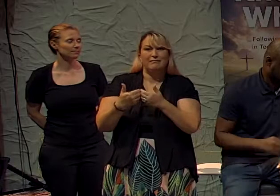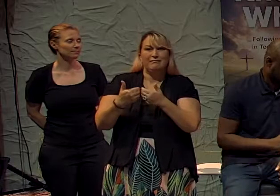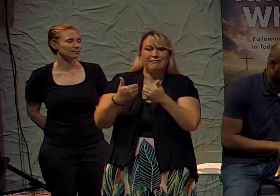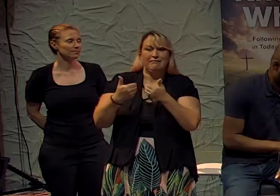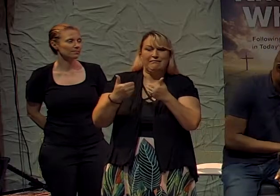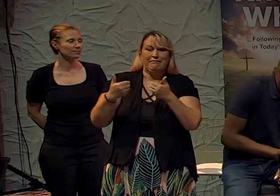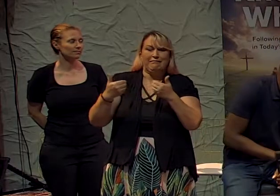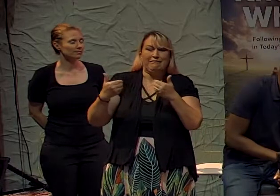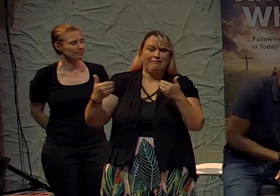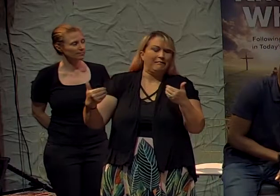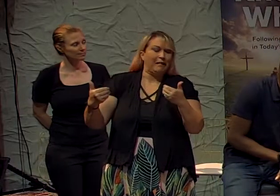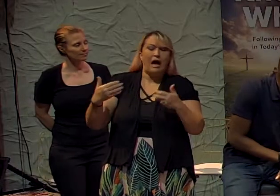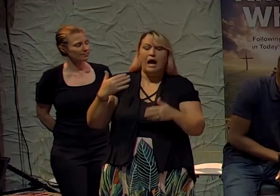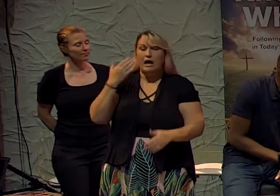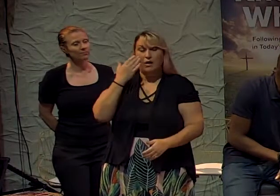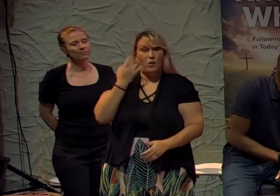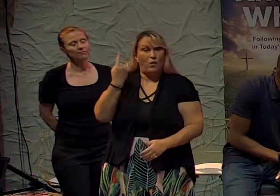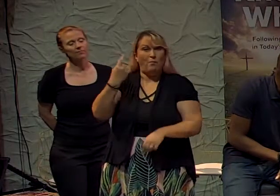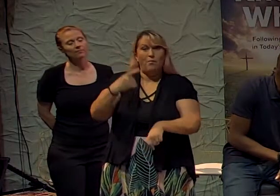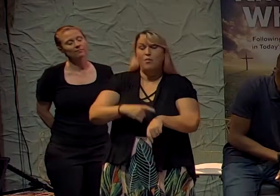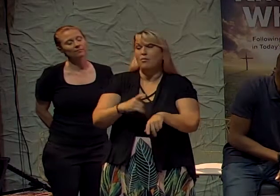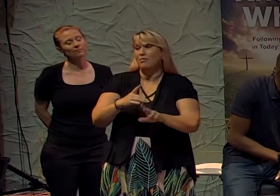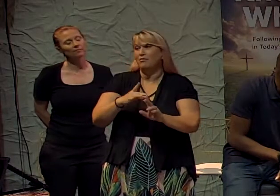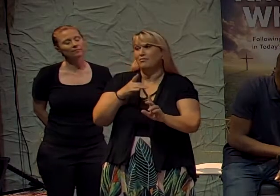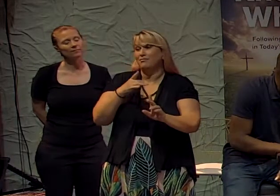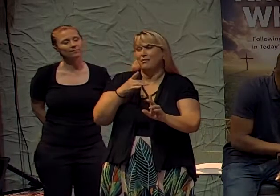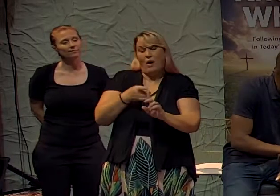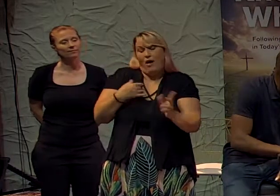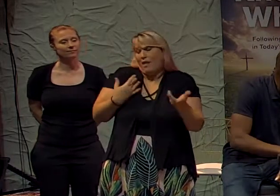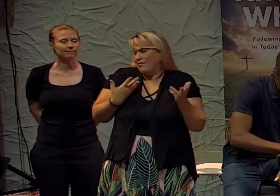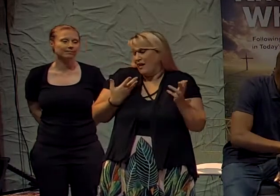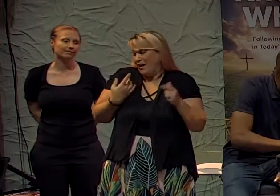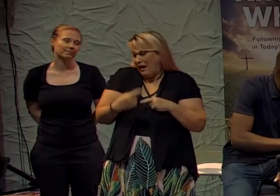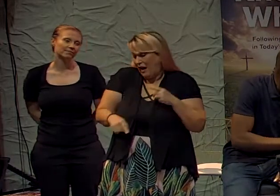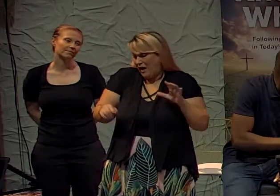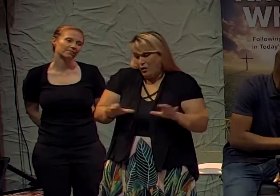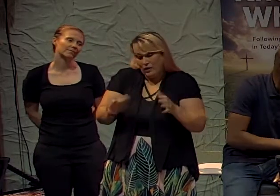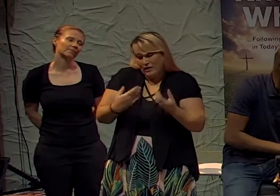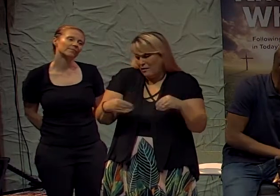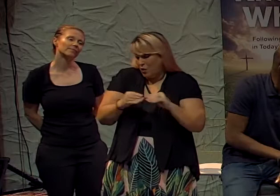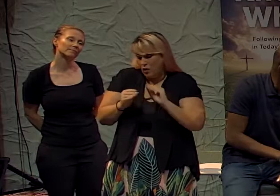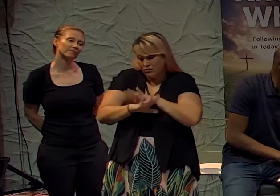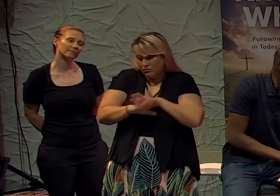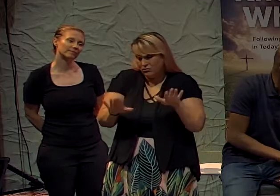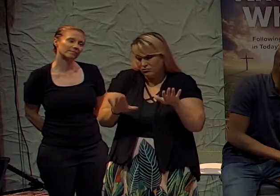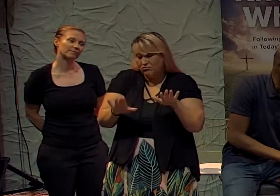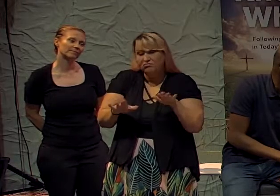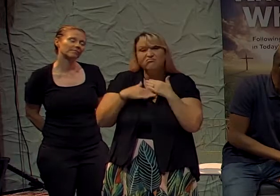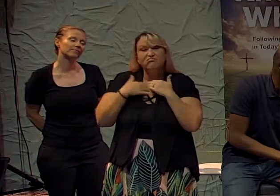not proud of this, but I know I got to one point where I was like, I just can't do this anymore.